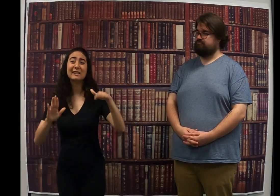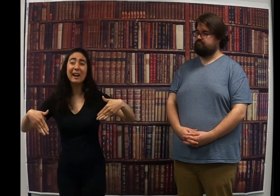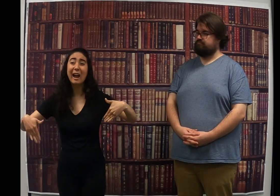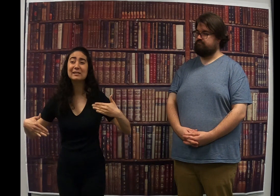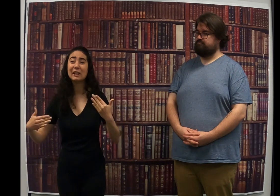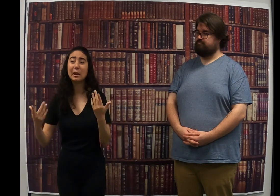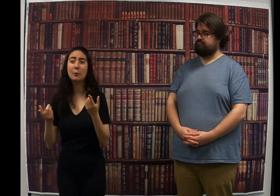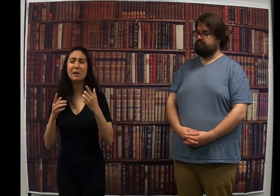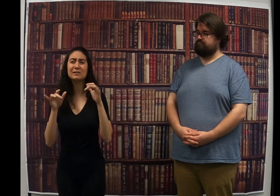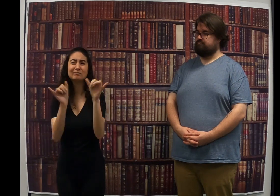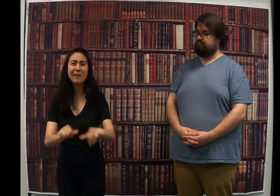say,